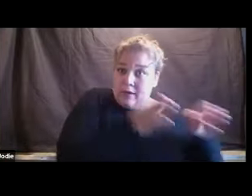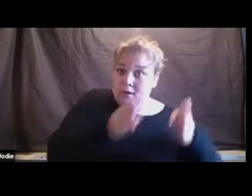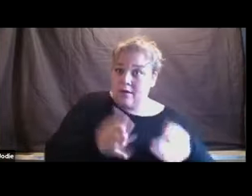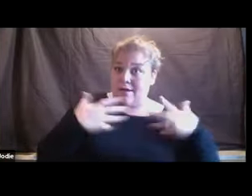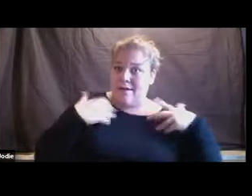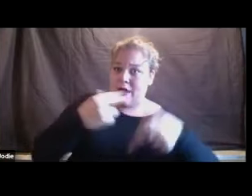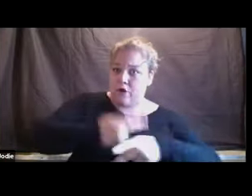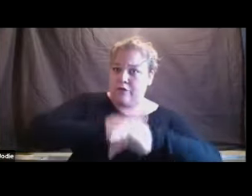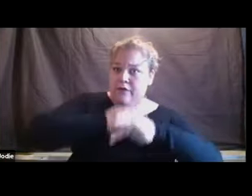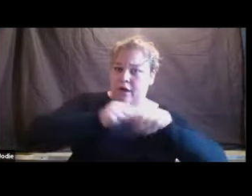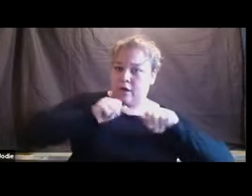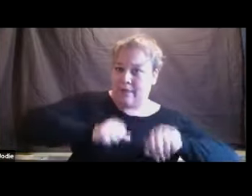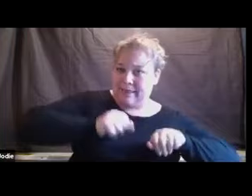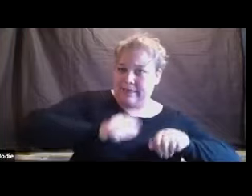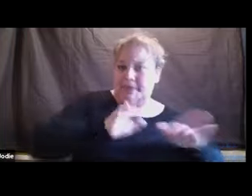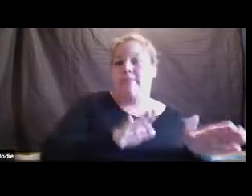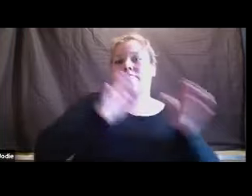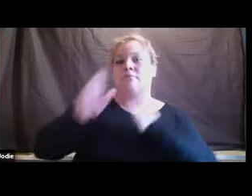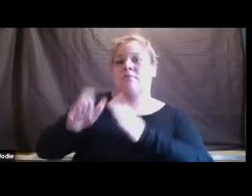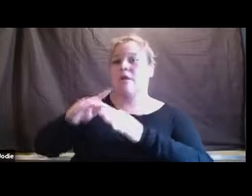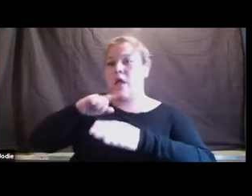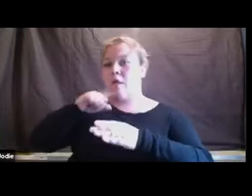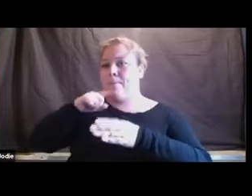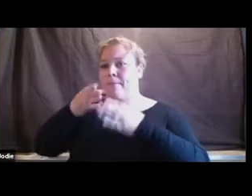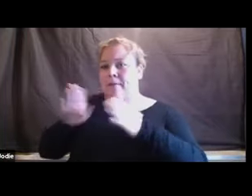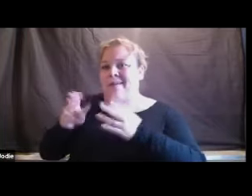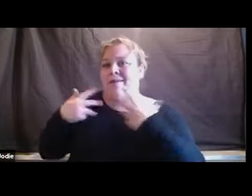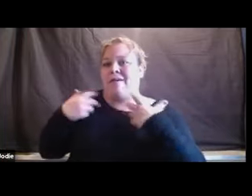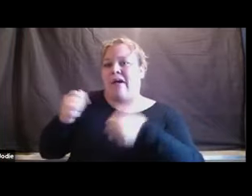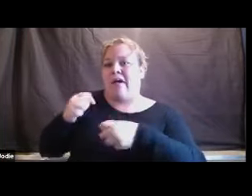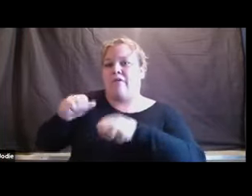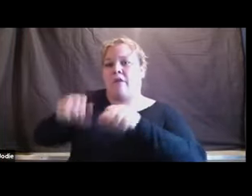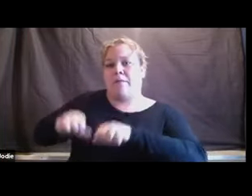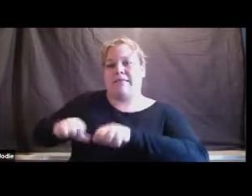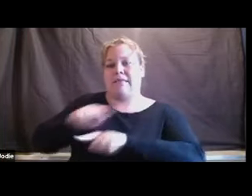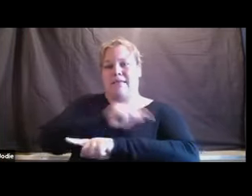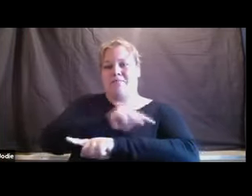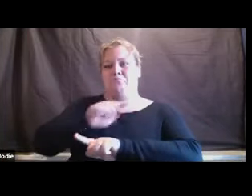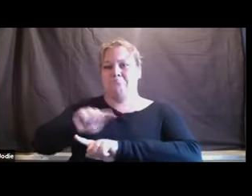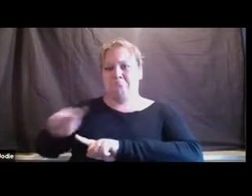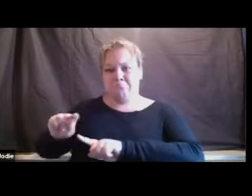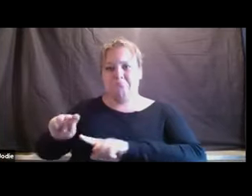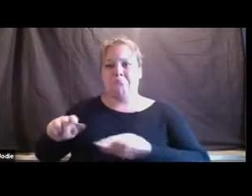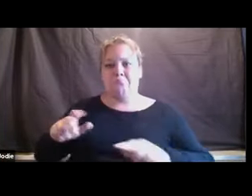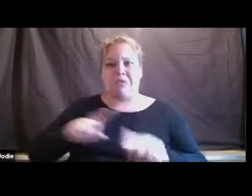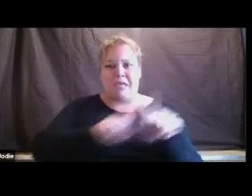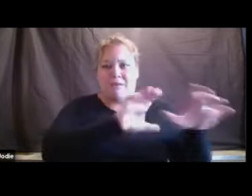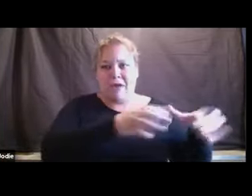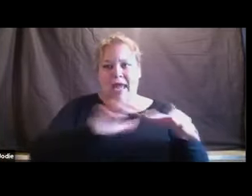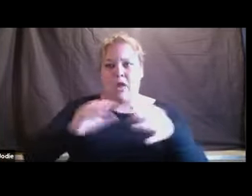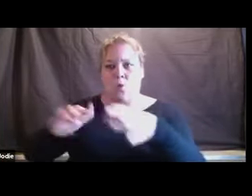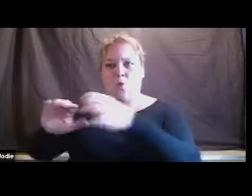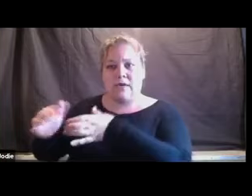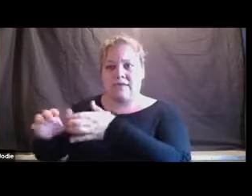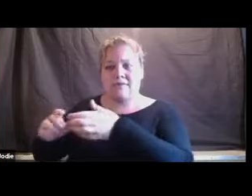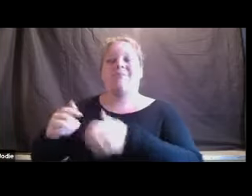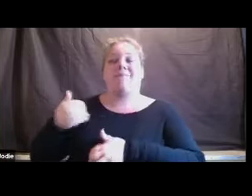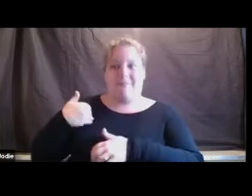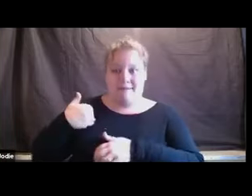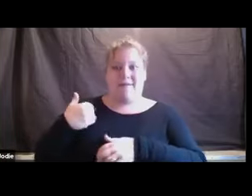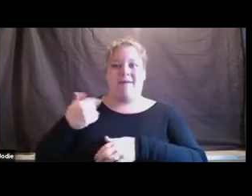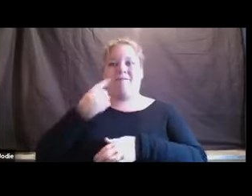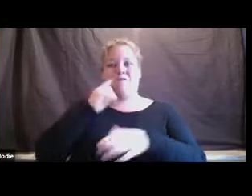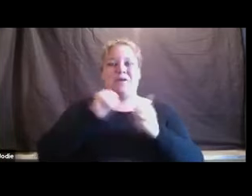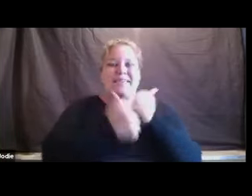health capacity. And then that all rolls up into a region, or like a county level indicator of risk